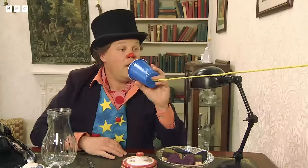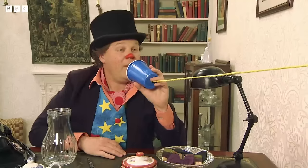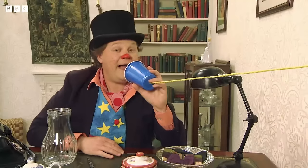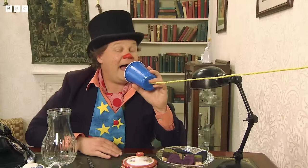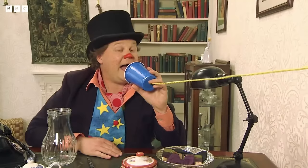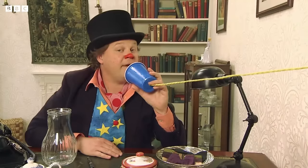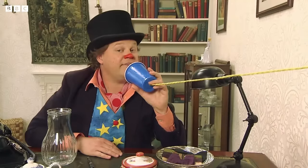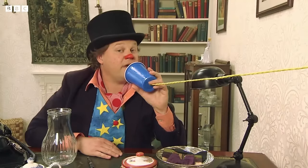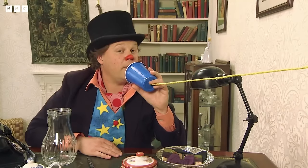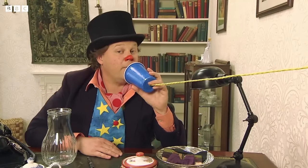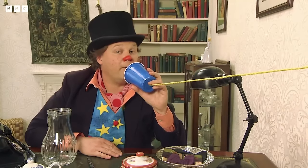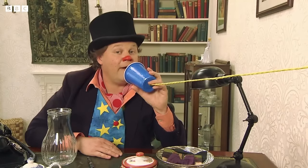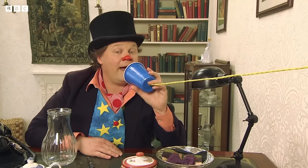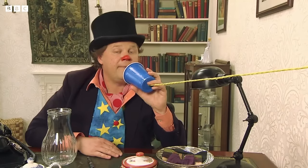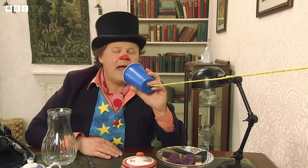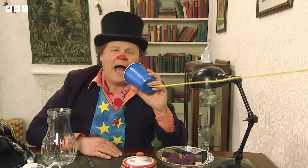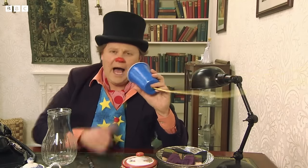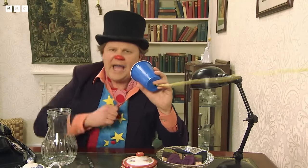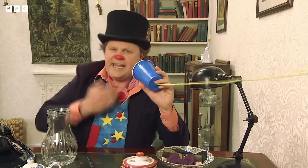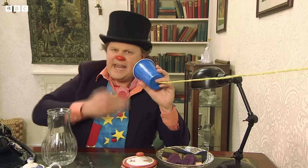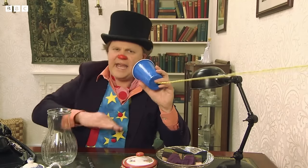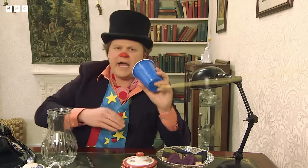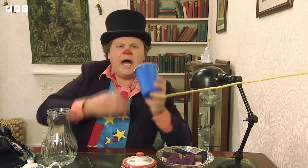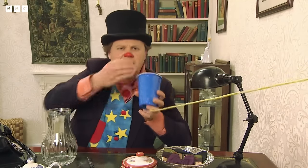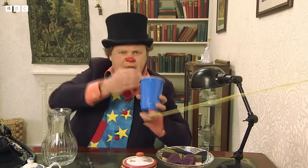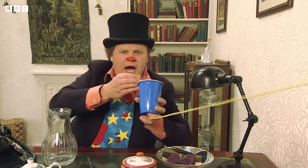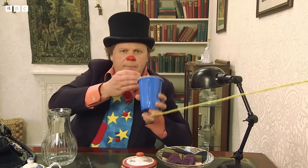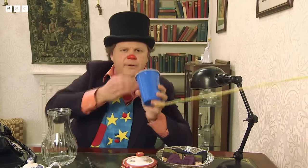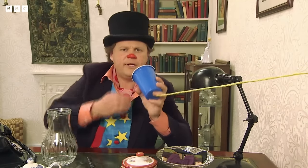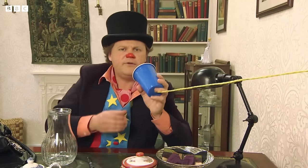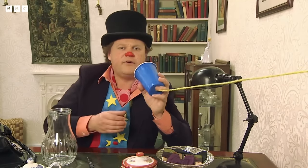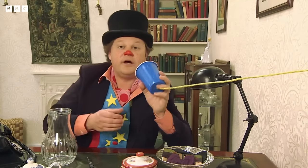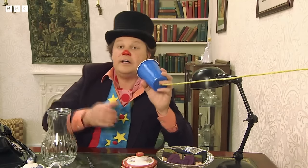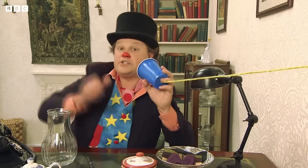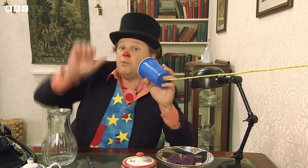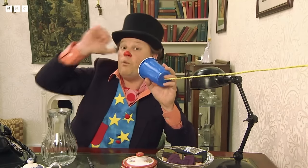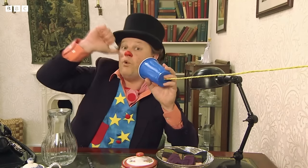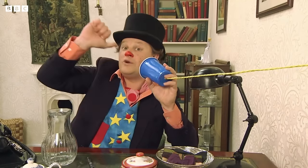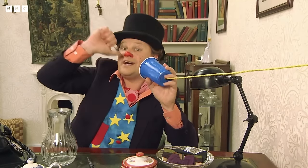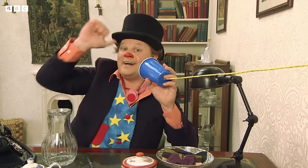Well, I must go, old boy. I need a cup for some water.